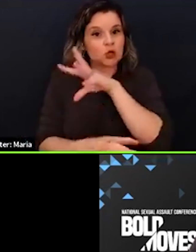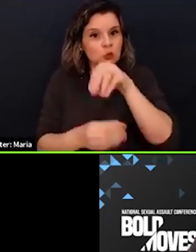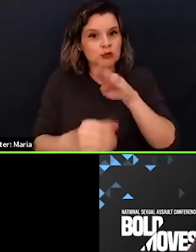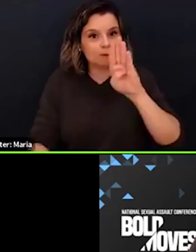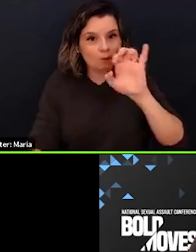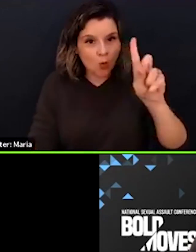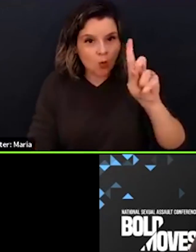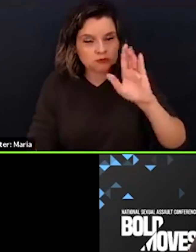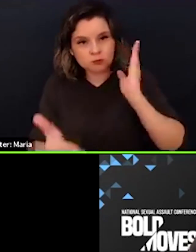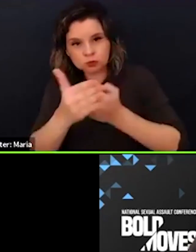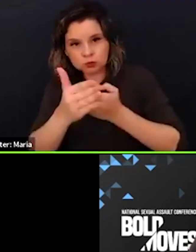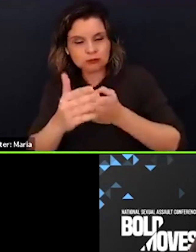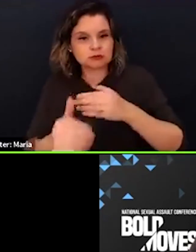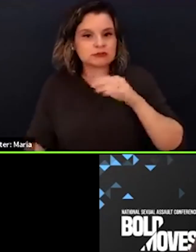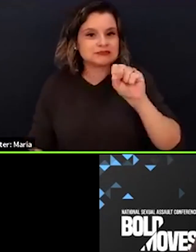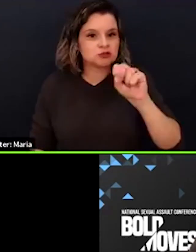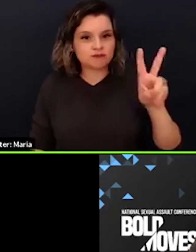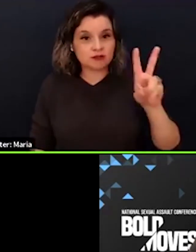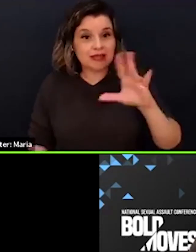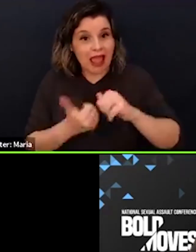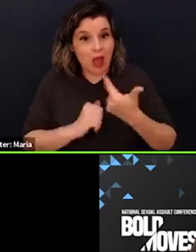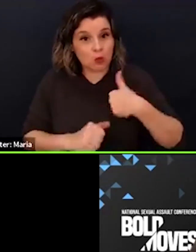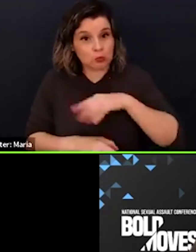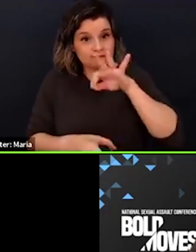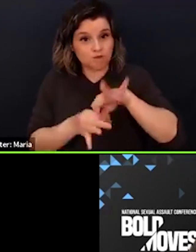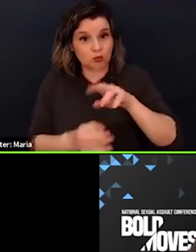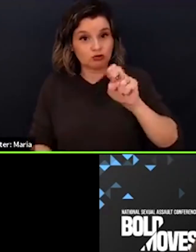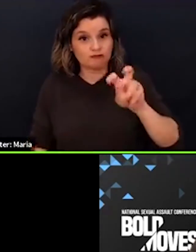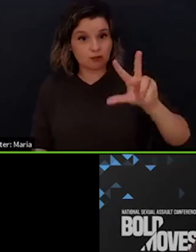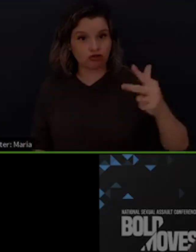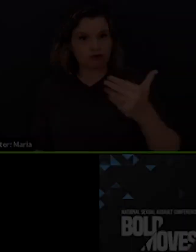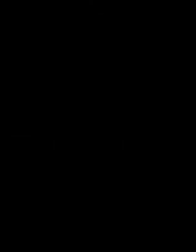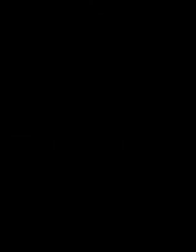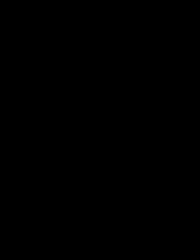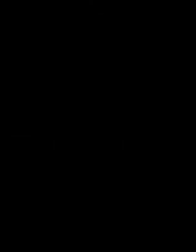bold to move against sexual violence by how we choose to vote on November 3rd. Thank you very much, Sandra.